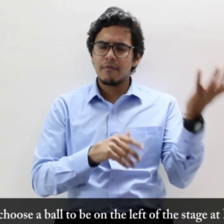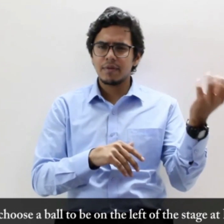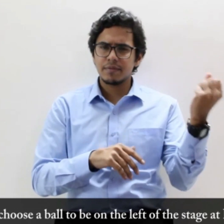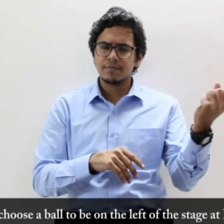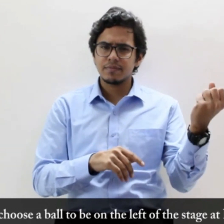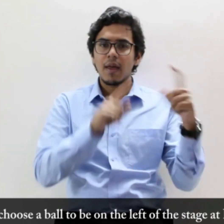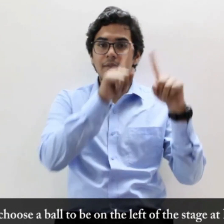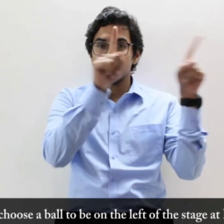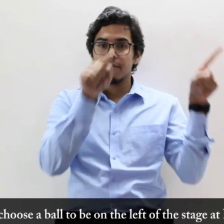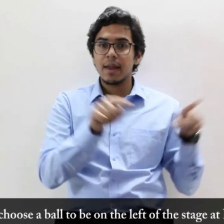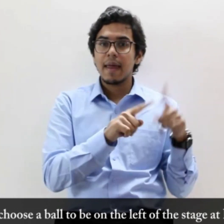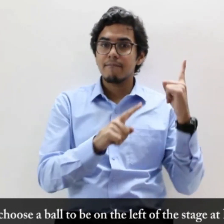1.